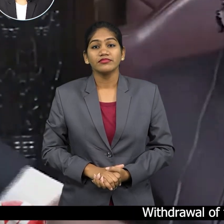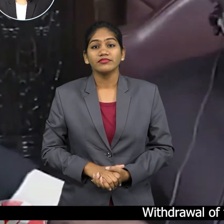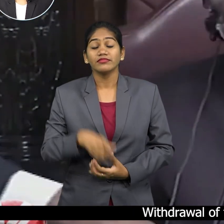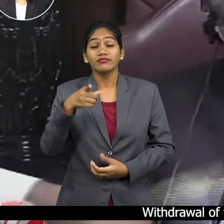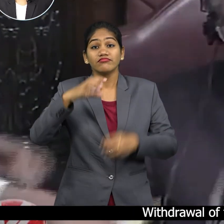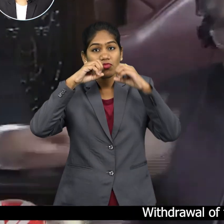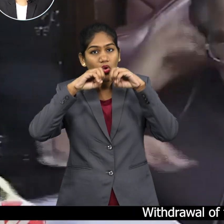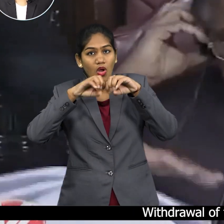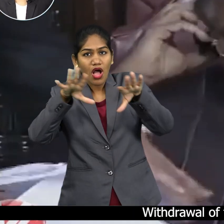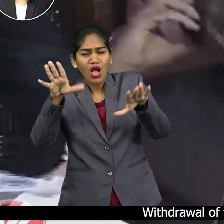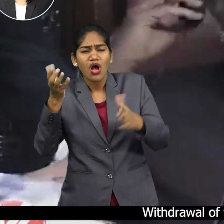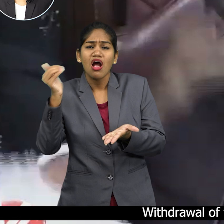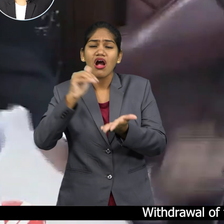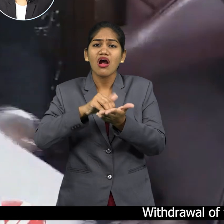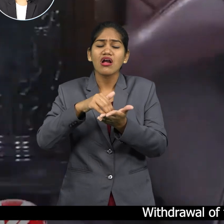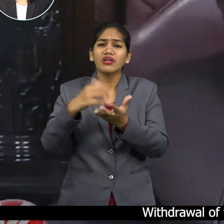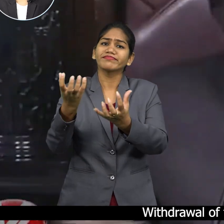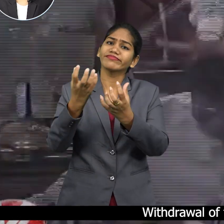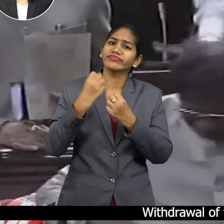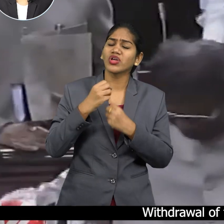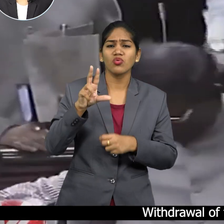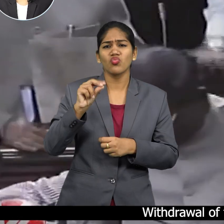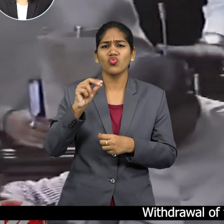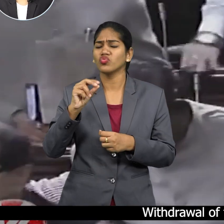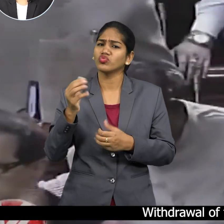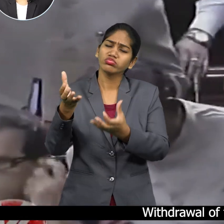withdrawal of the announcement.